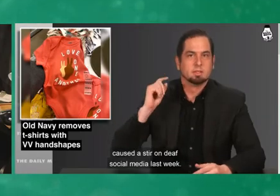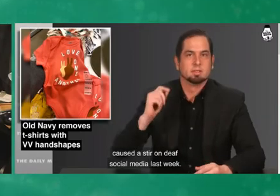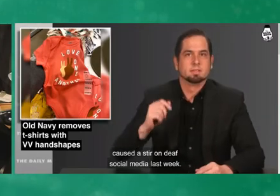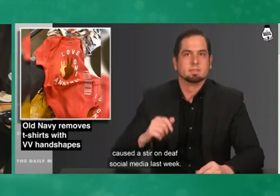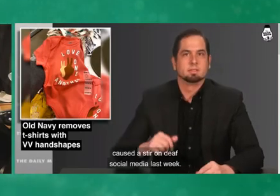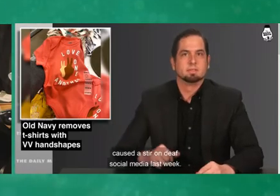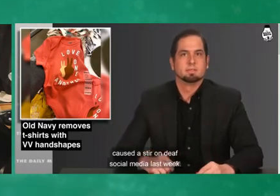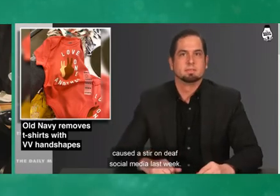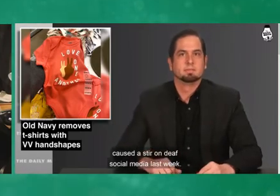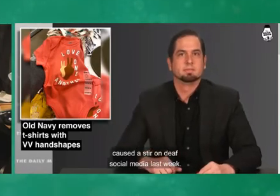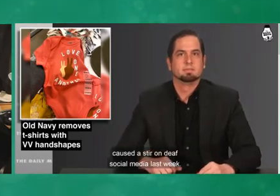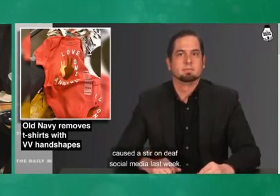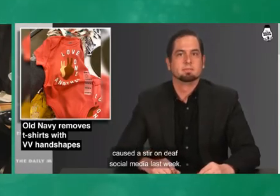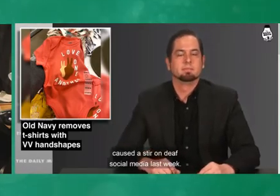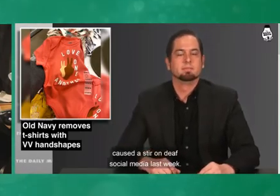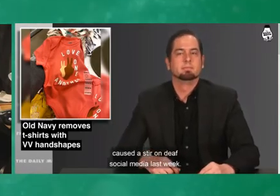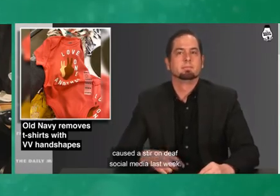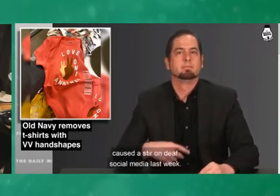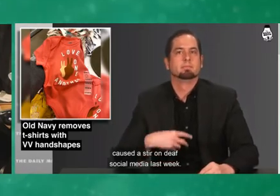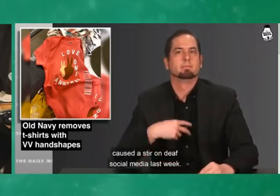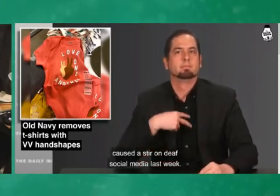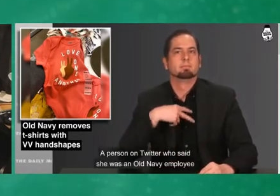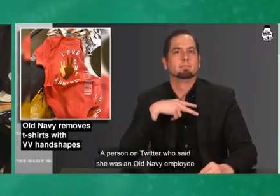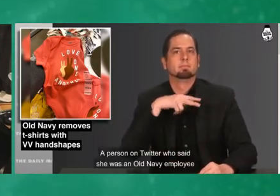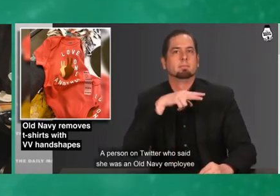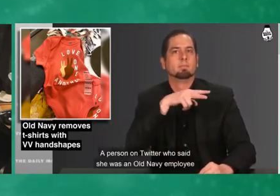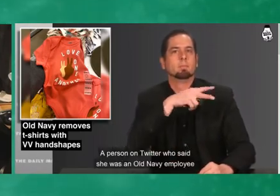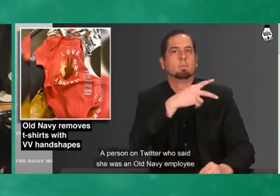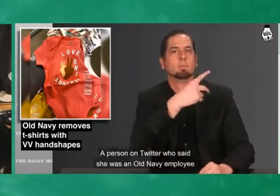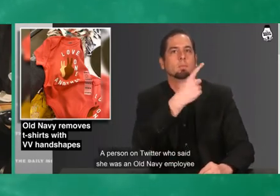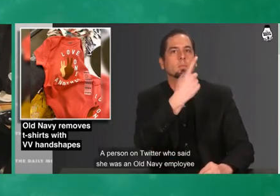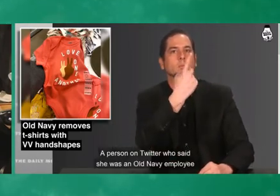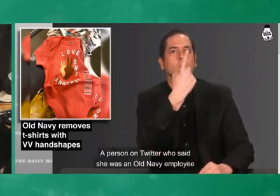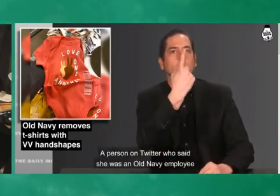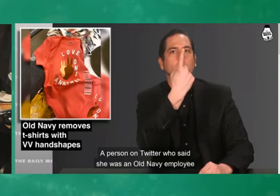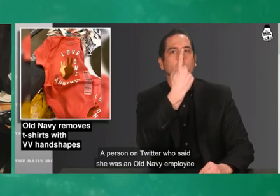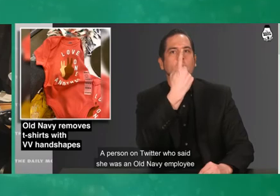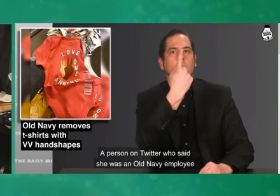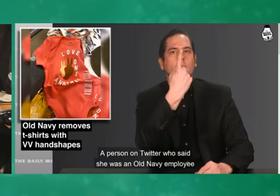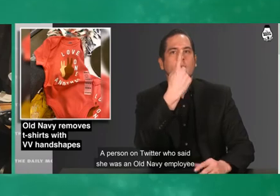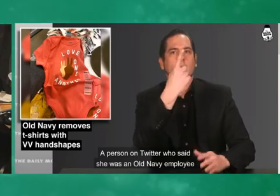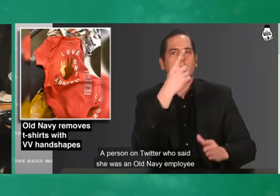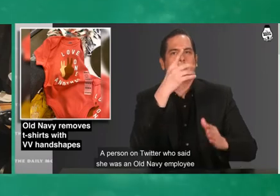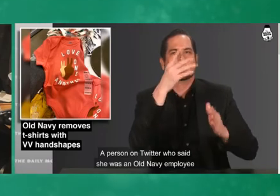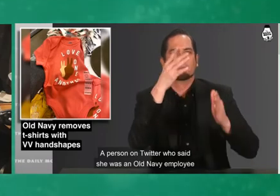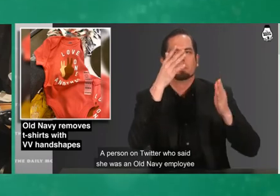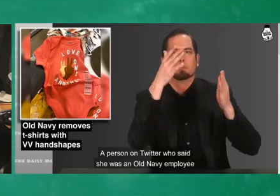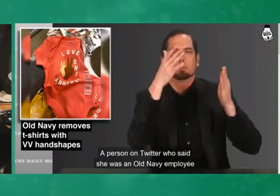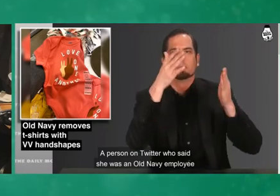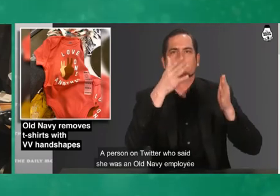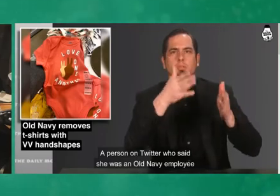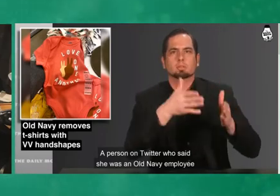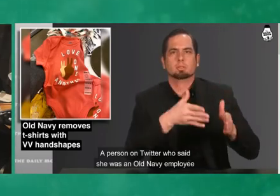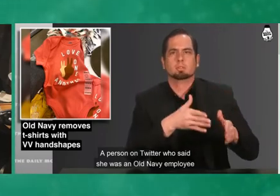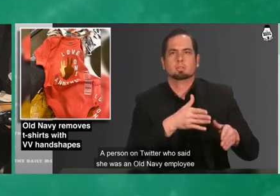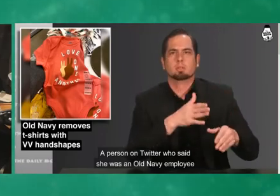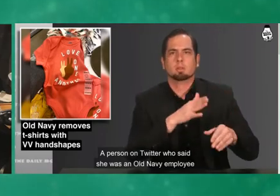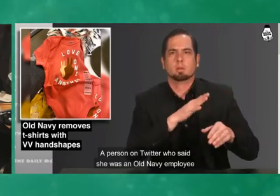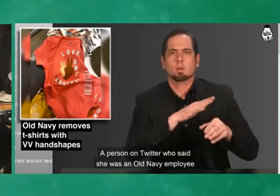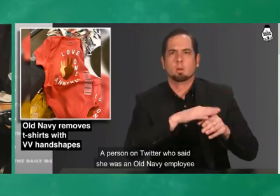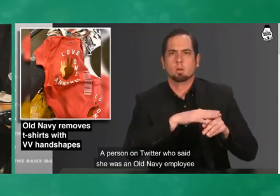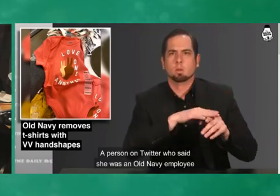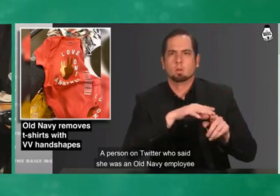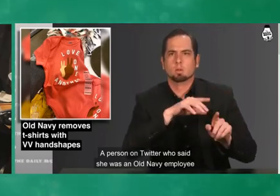Last week, end of the week, like end of the week, the weekend, last week. Anyway, so one